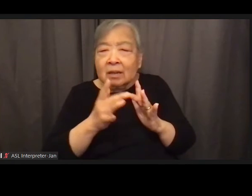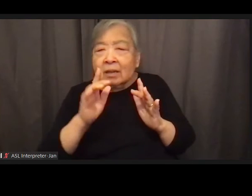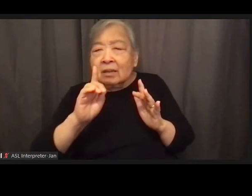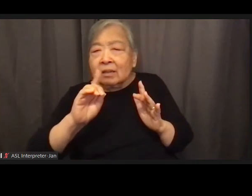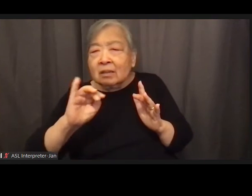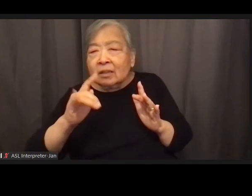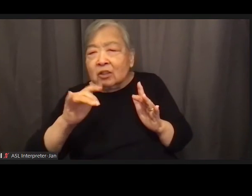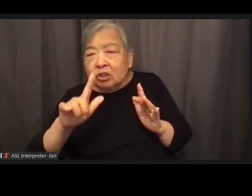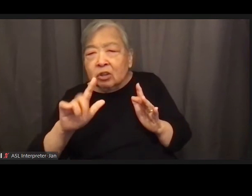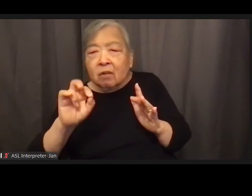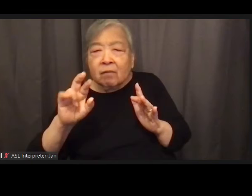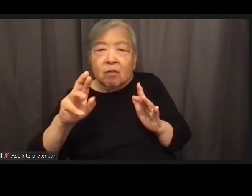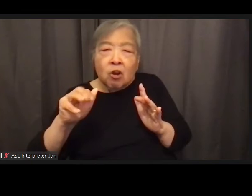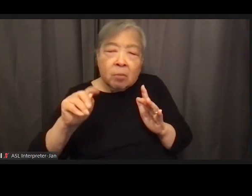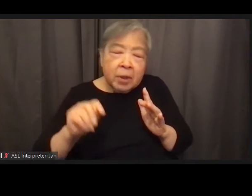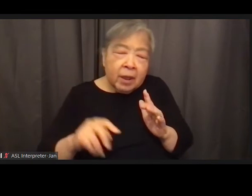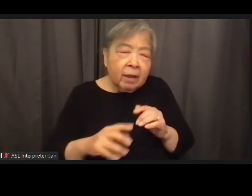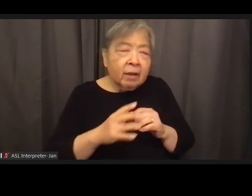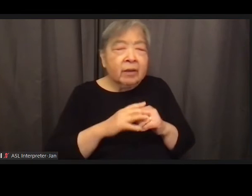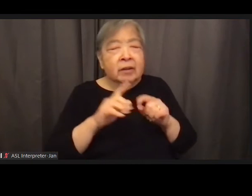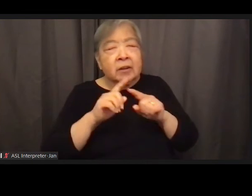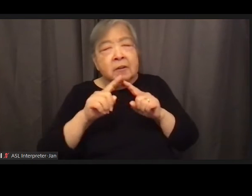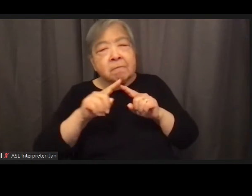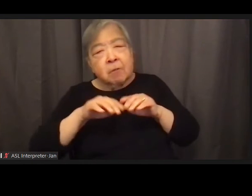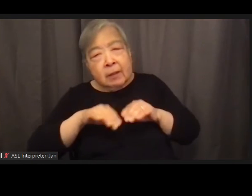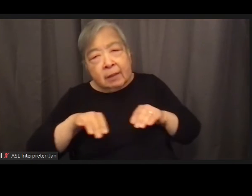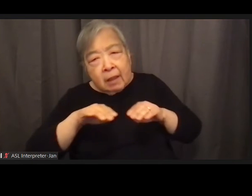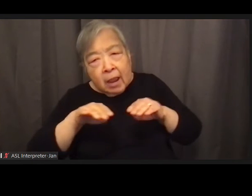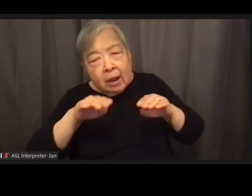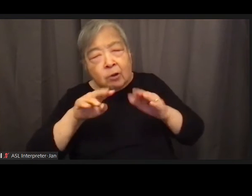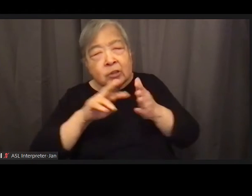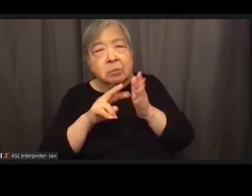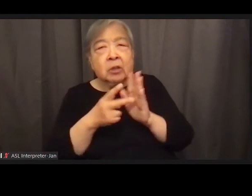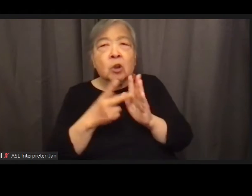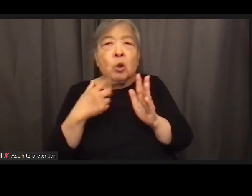layers, mm-hmm. allows us to branch out